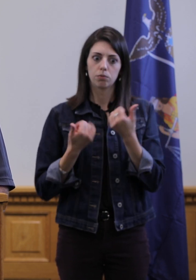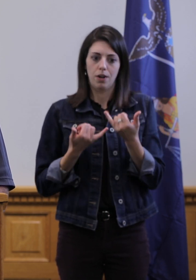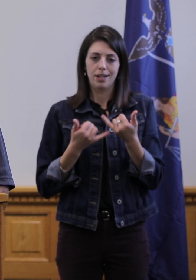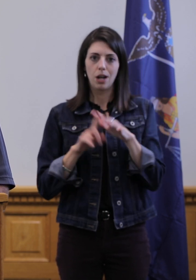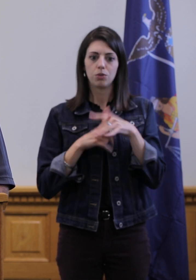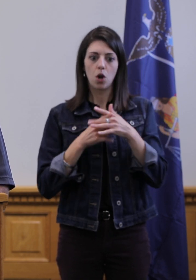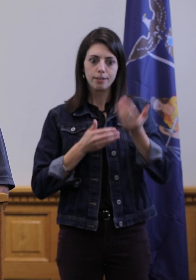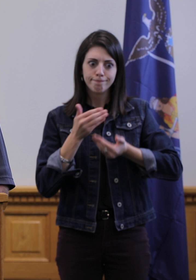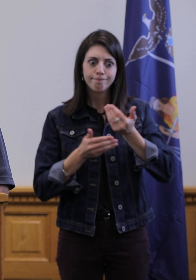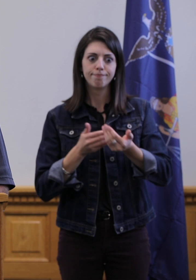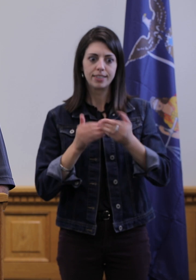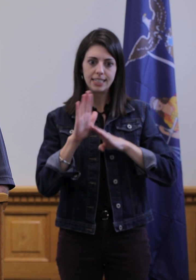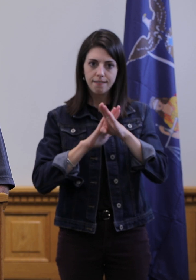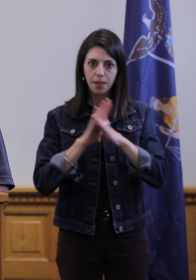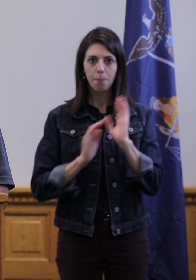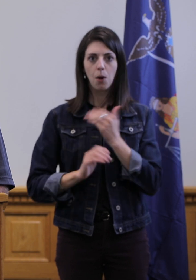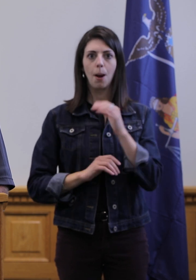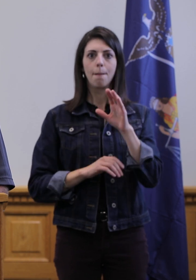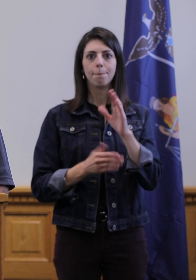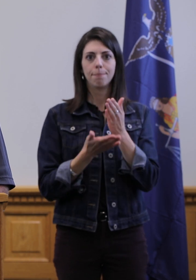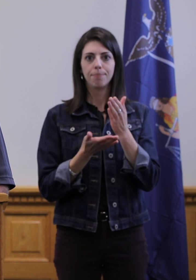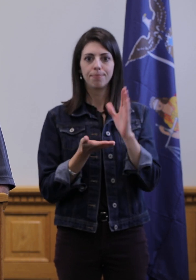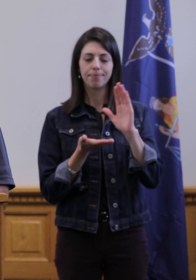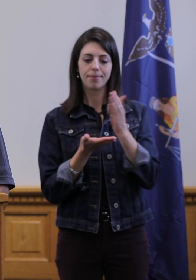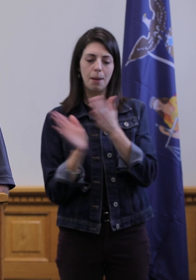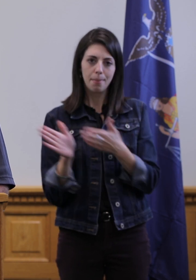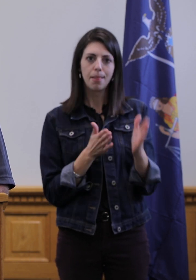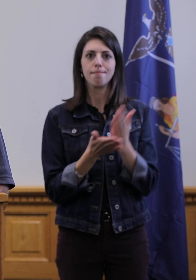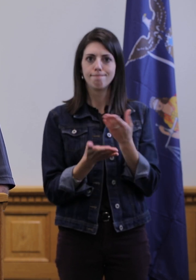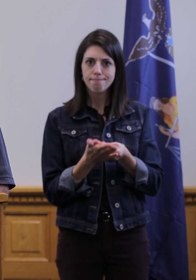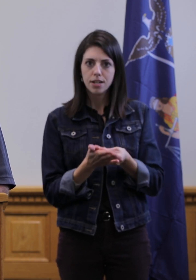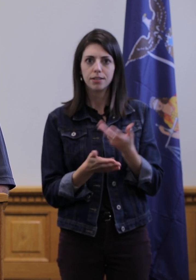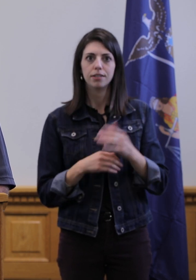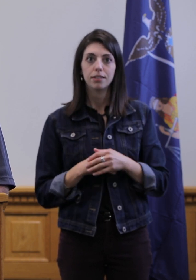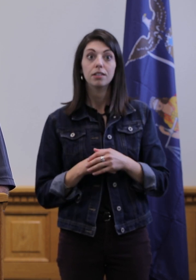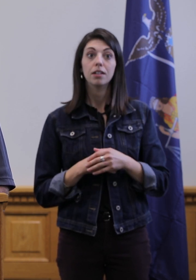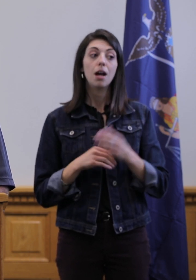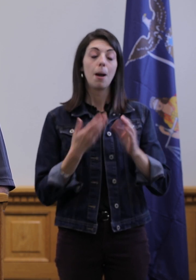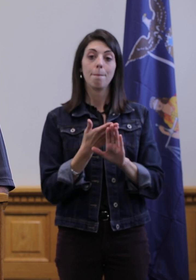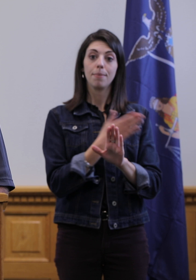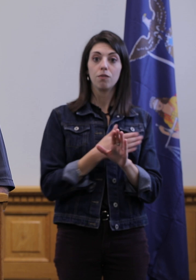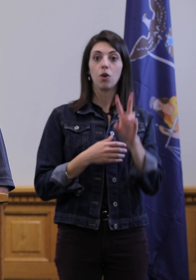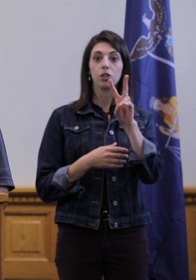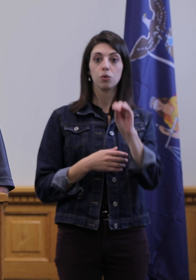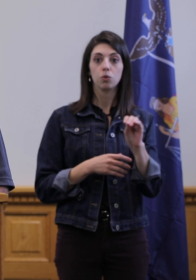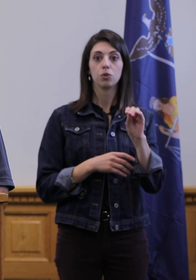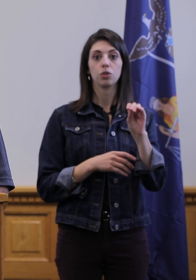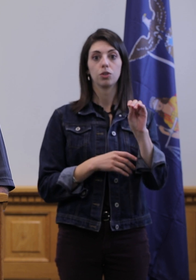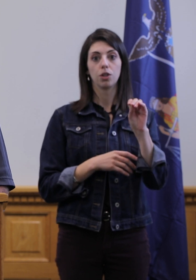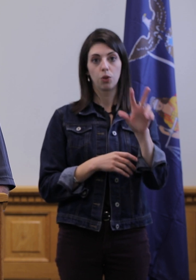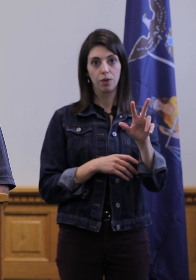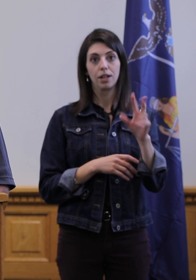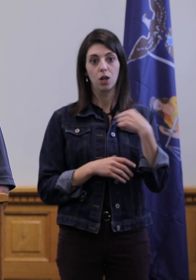2021. Several years ago, in 2003, when the county faced a deficit, many positions were eliminated across all